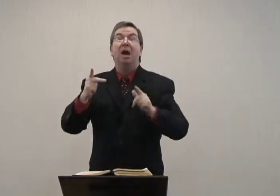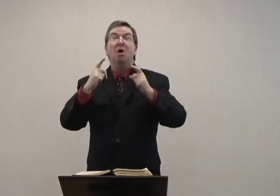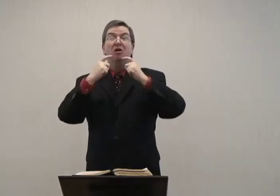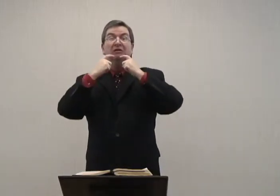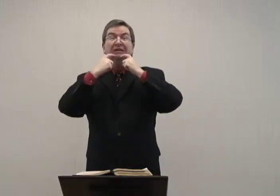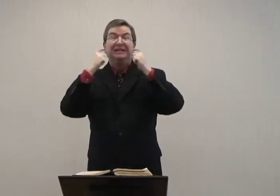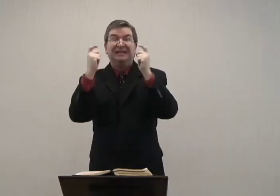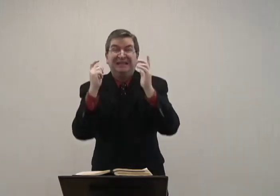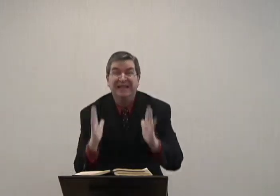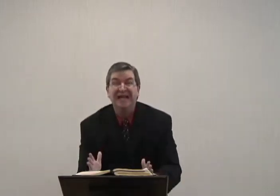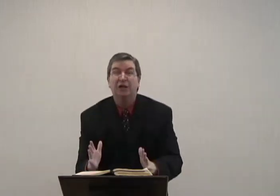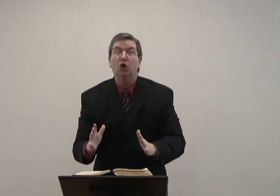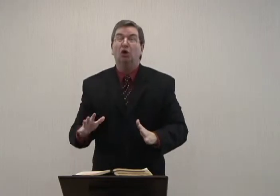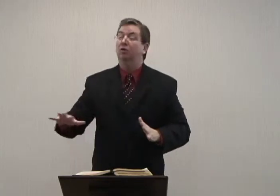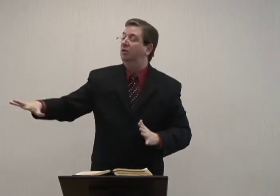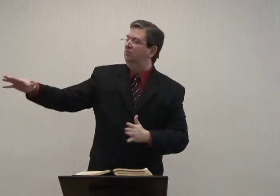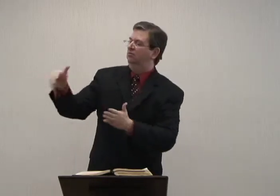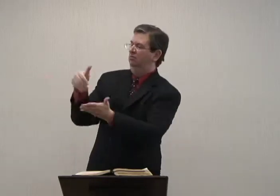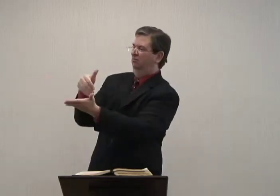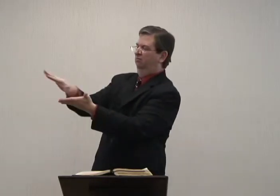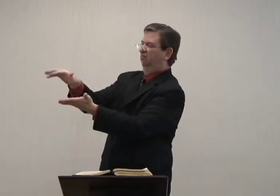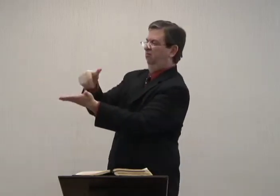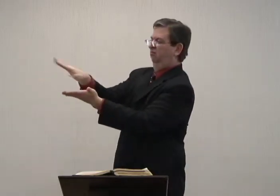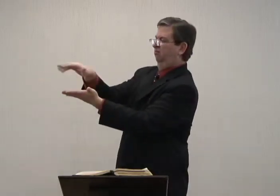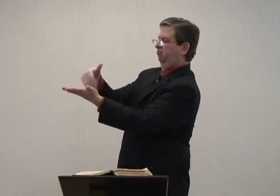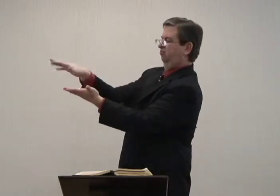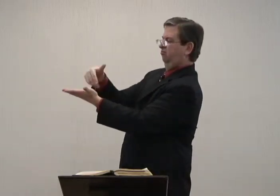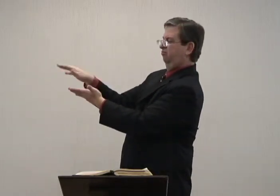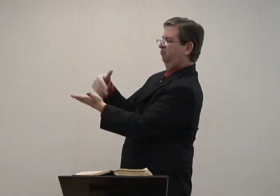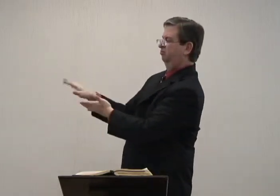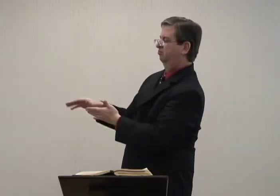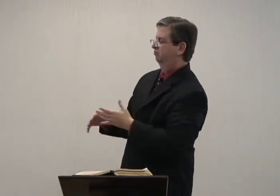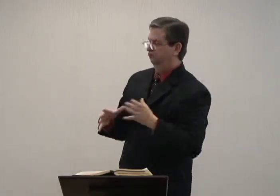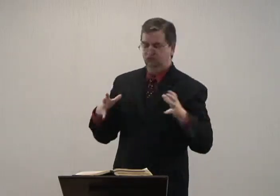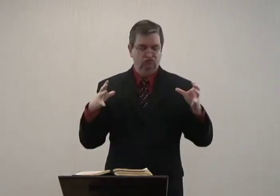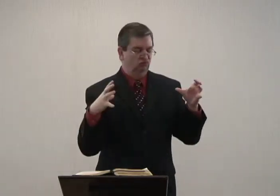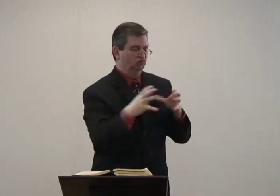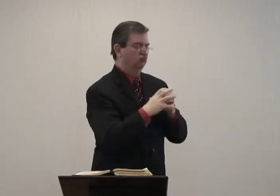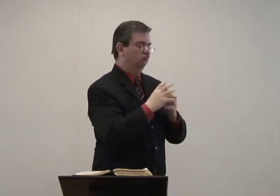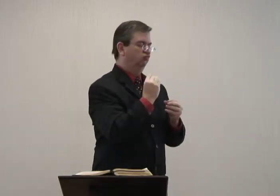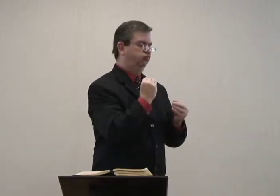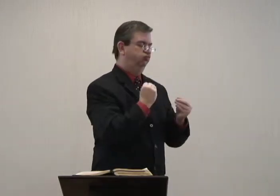The poor people and sinners, they'd send them away.